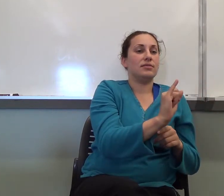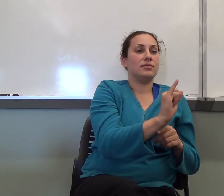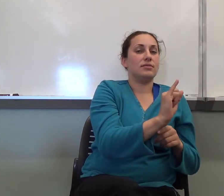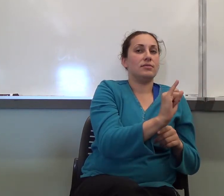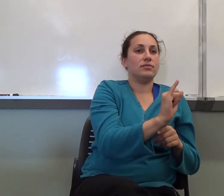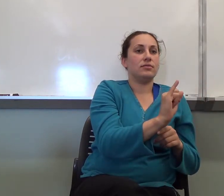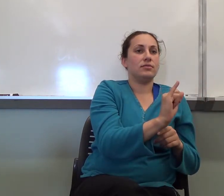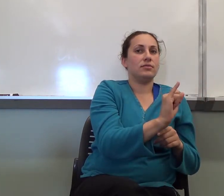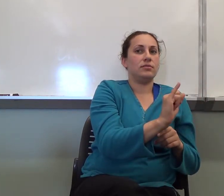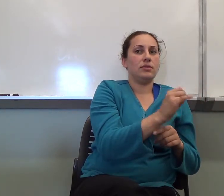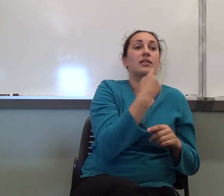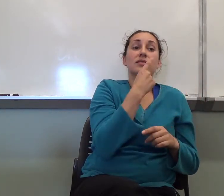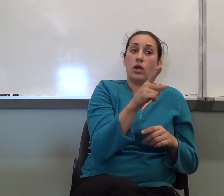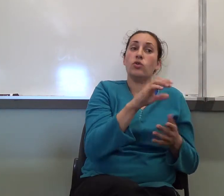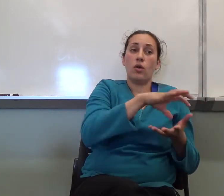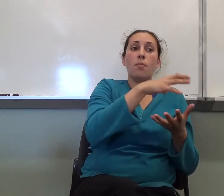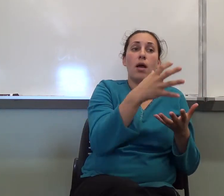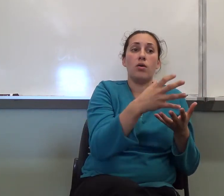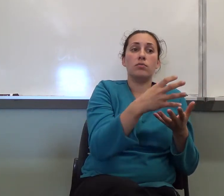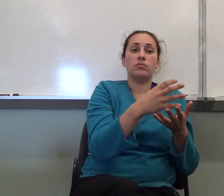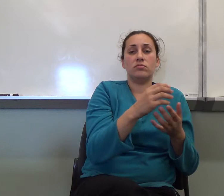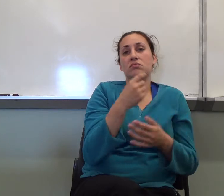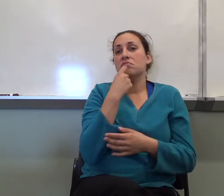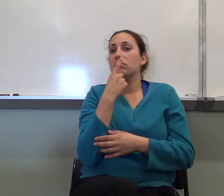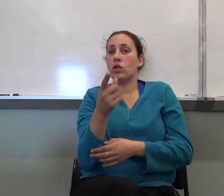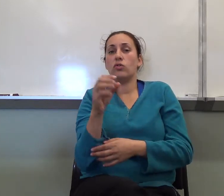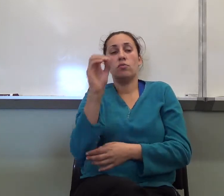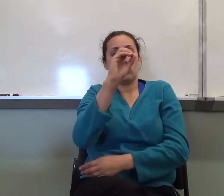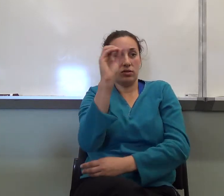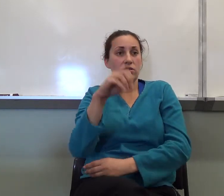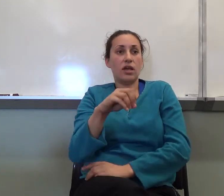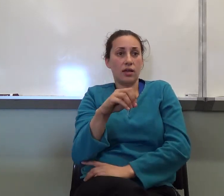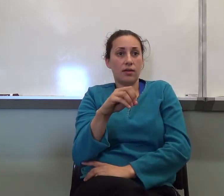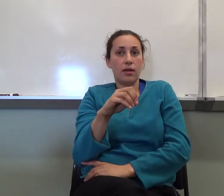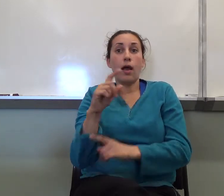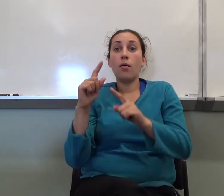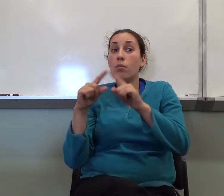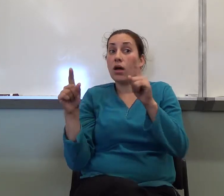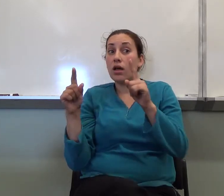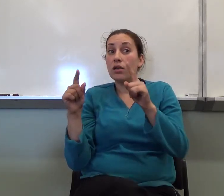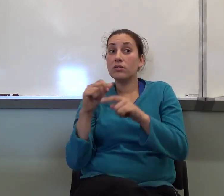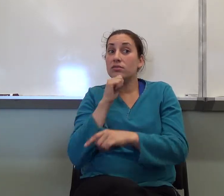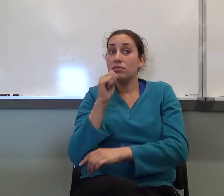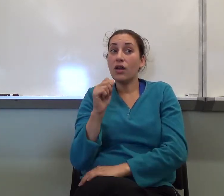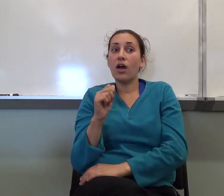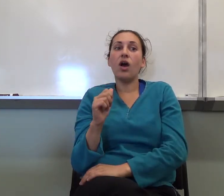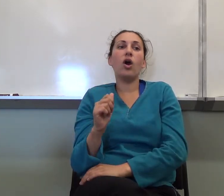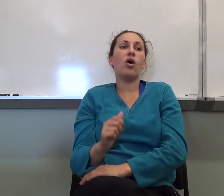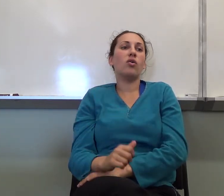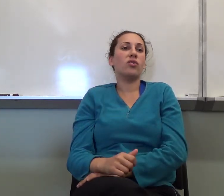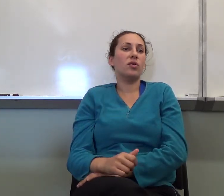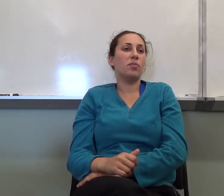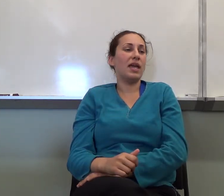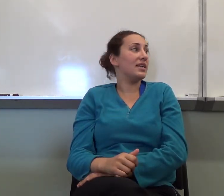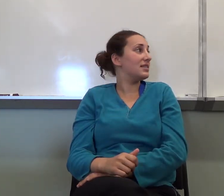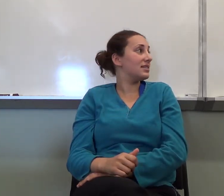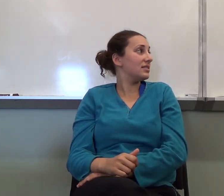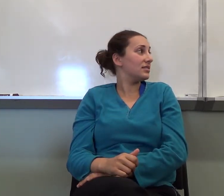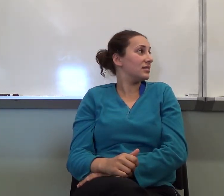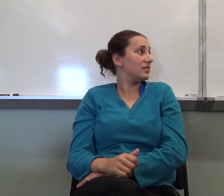the amount. They tell you the percent. But what they don't tell you is the size of the class. The In other words, base. that percent is